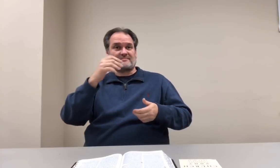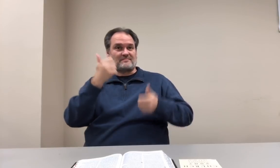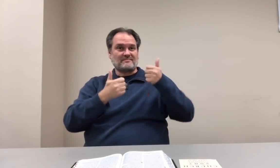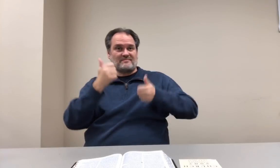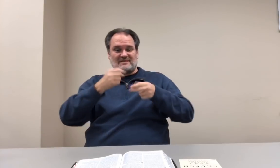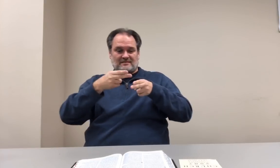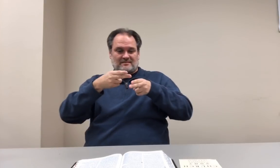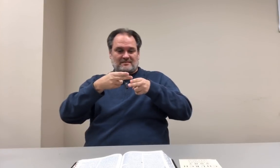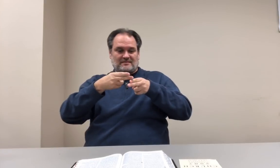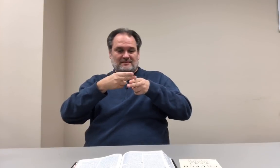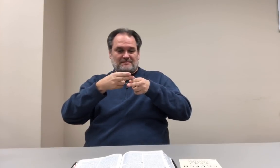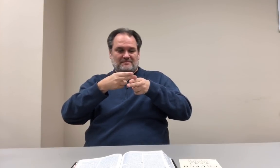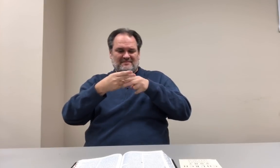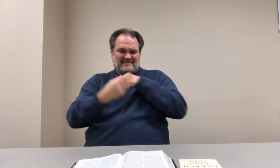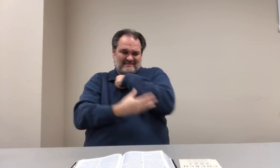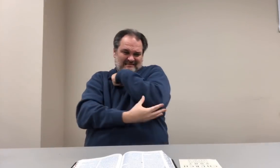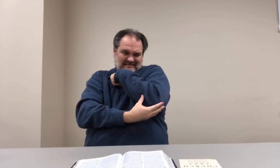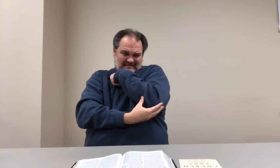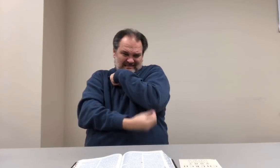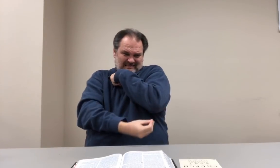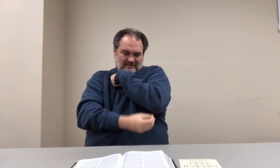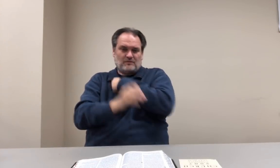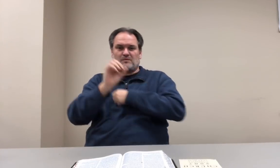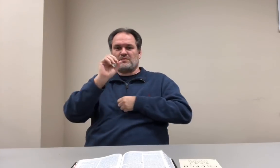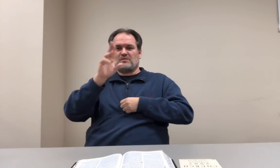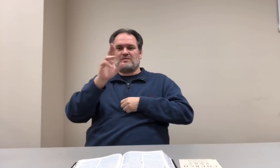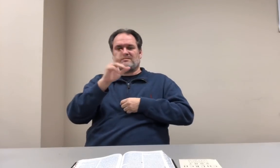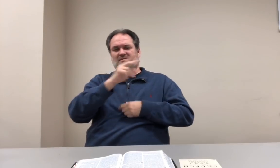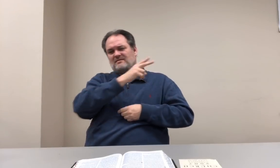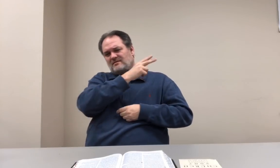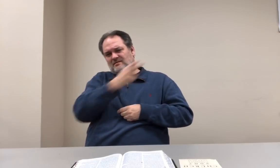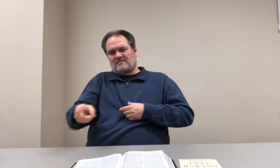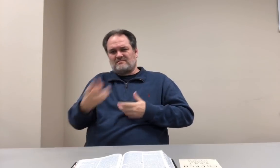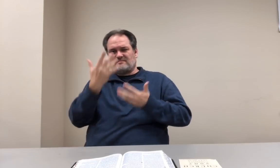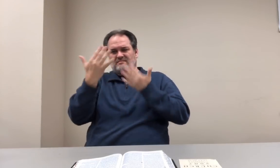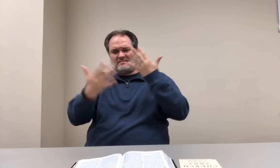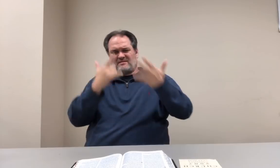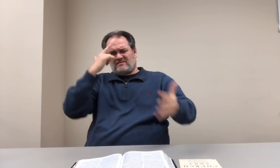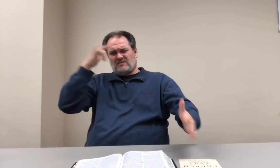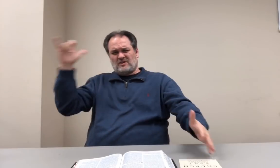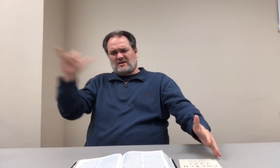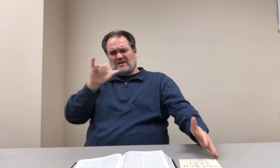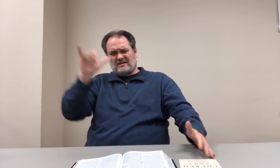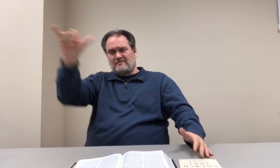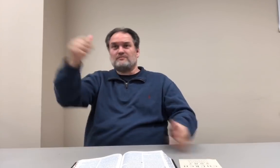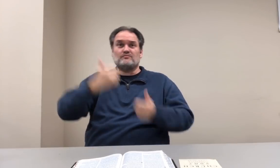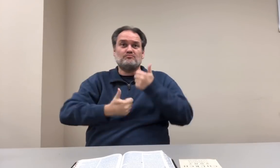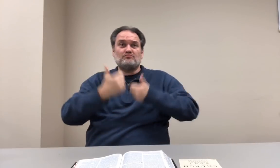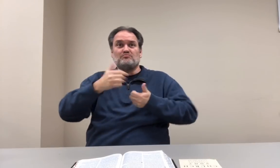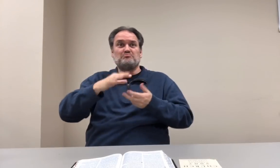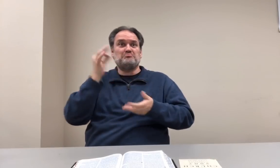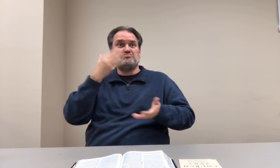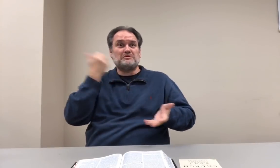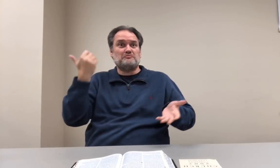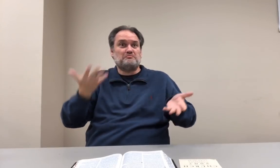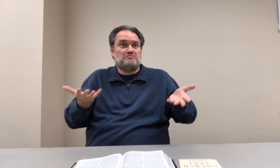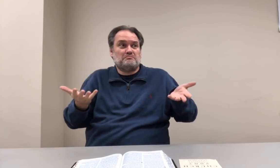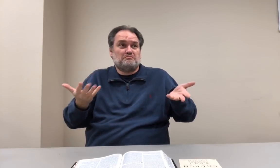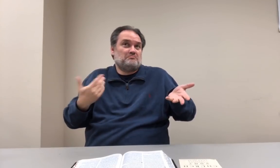and he said, say this to the people of Israel, I am has sent me to you. And so earlier,